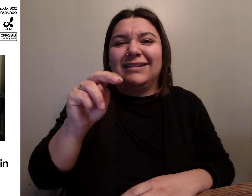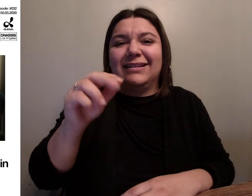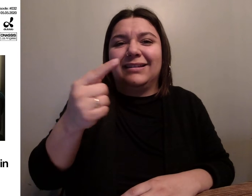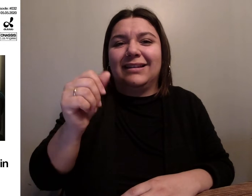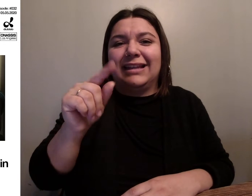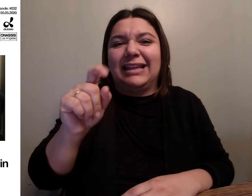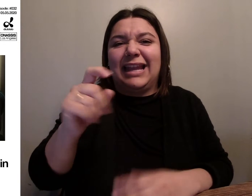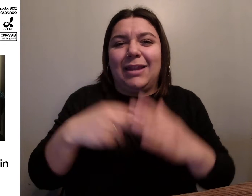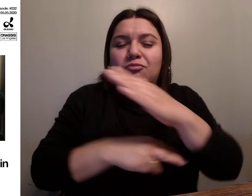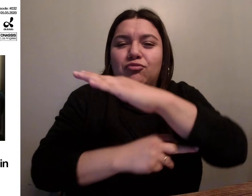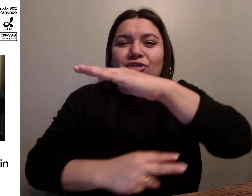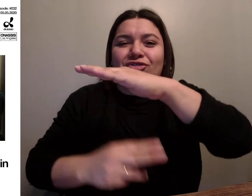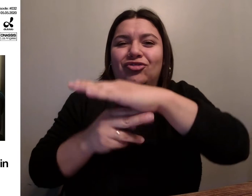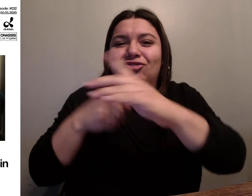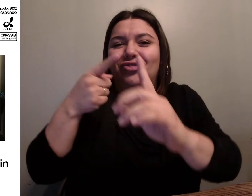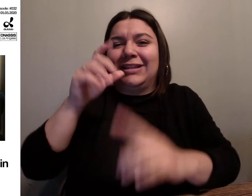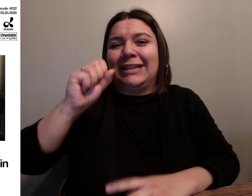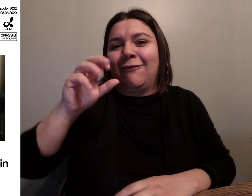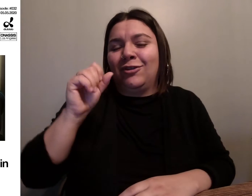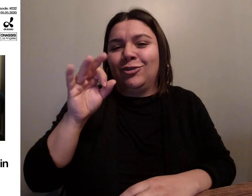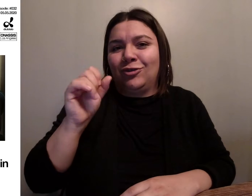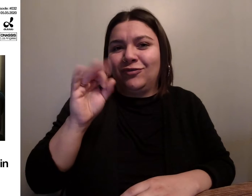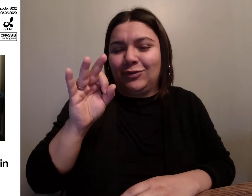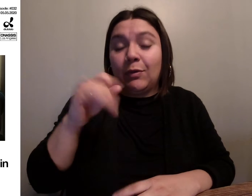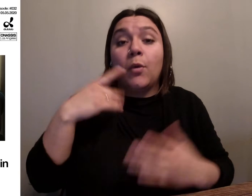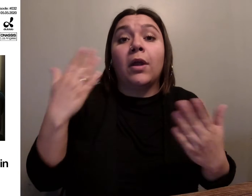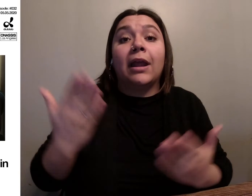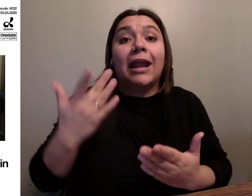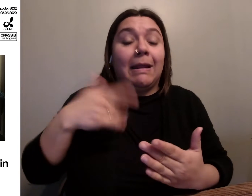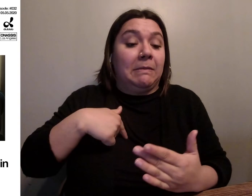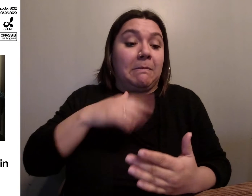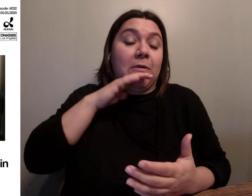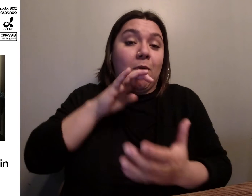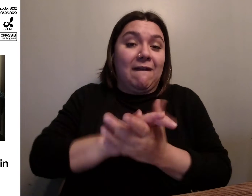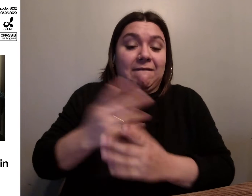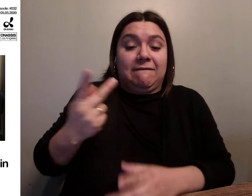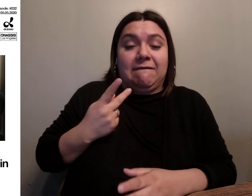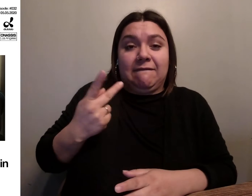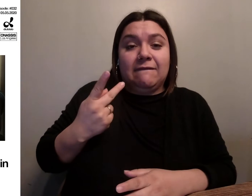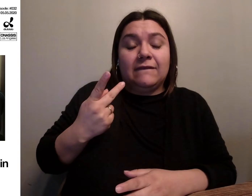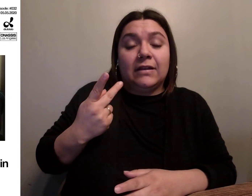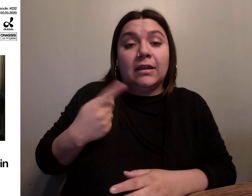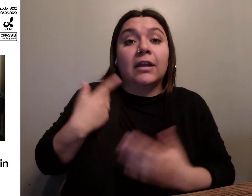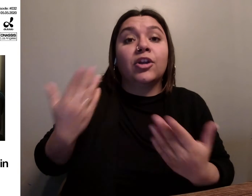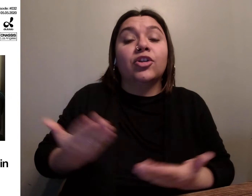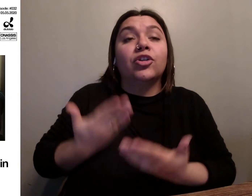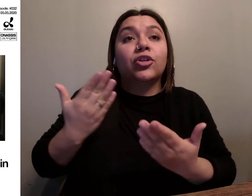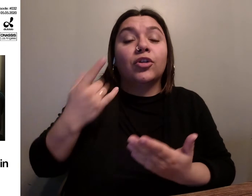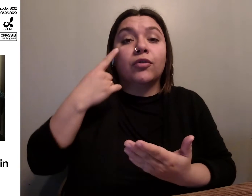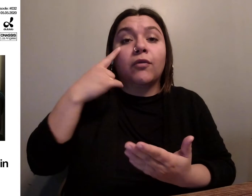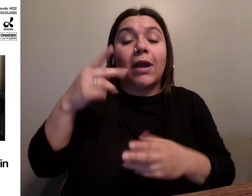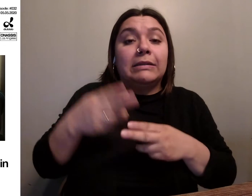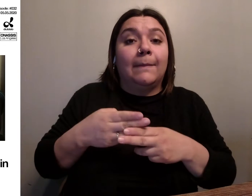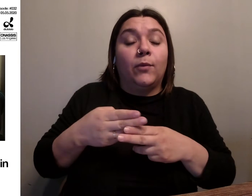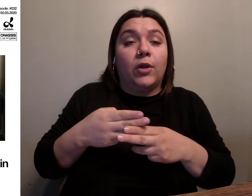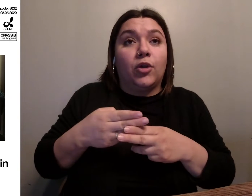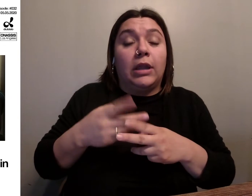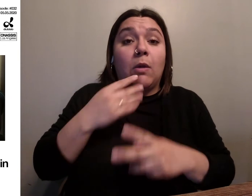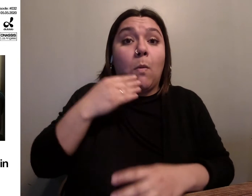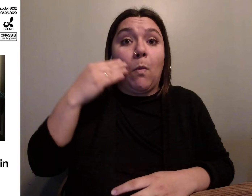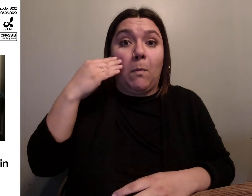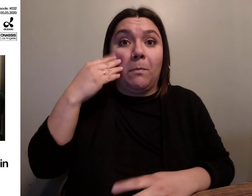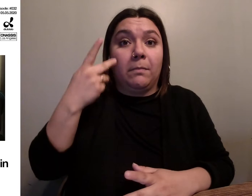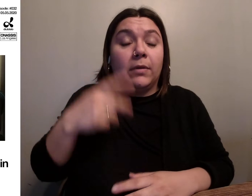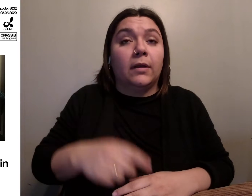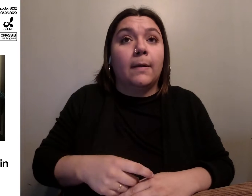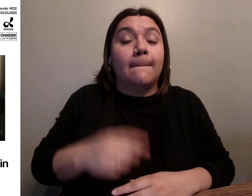and I are here in a temporary home because a few years ago we got wiped out